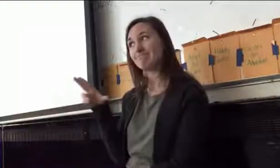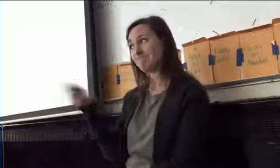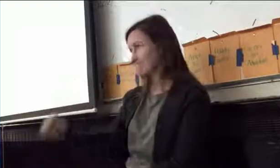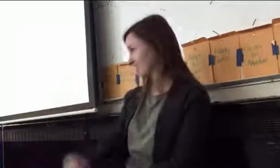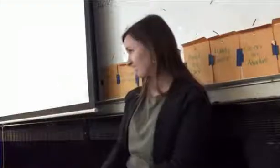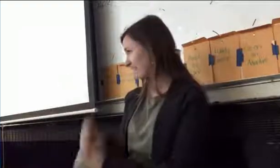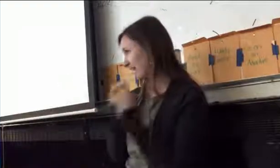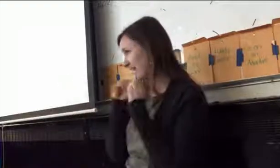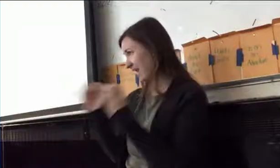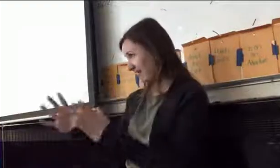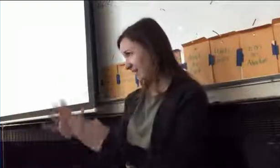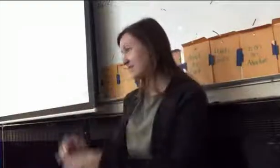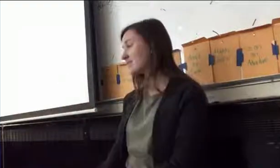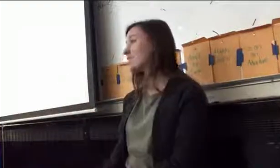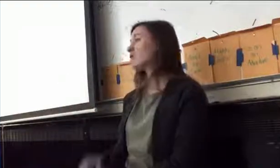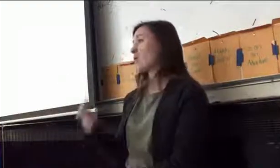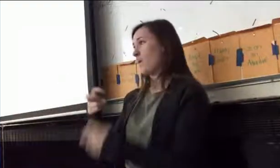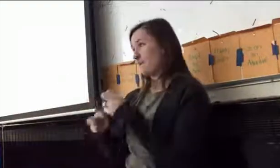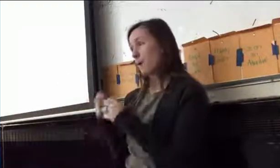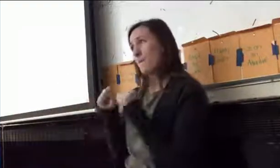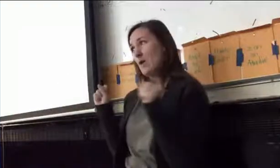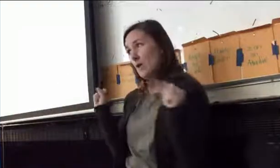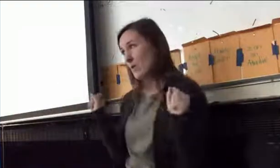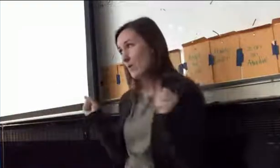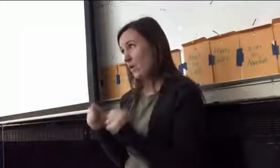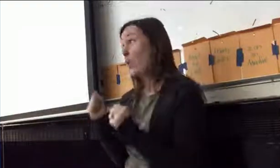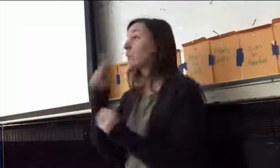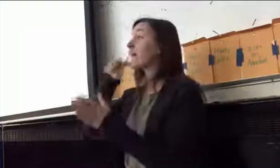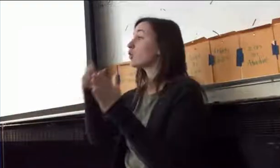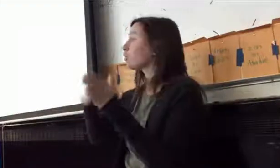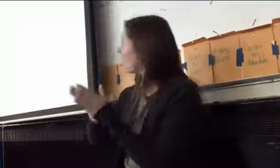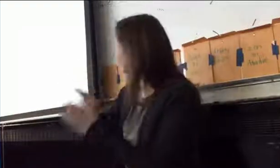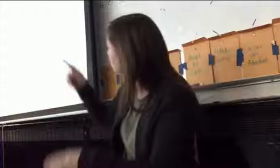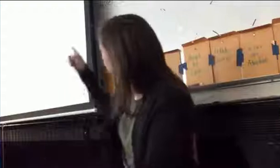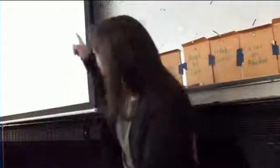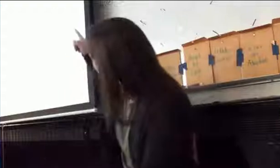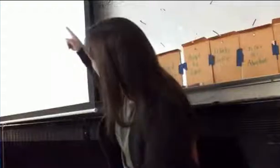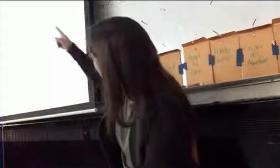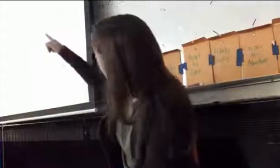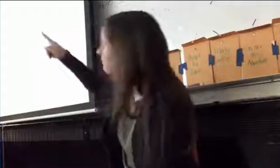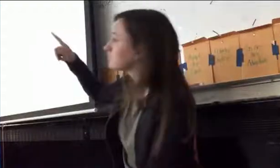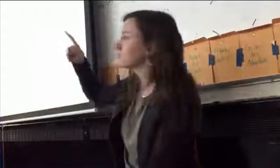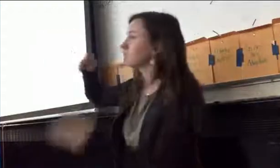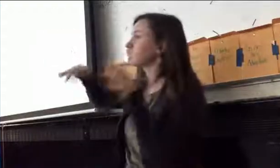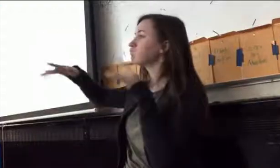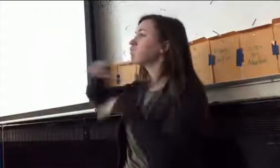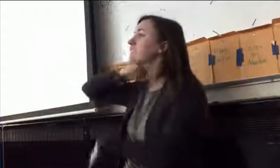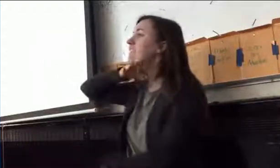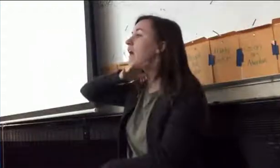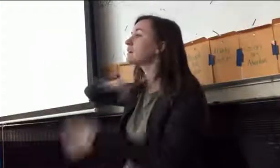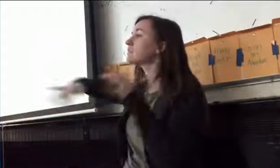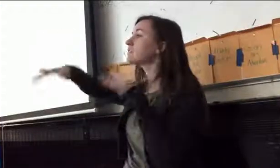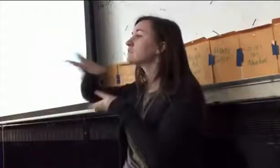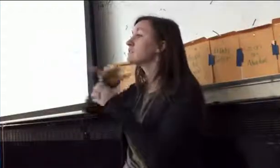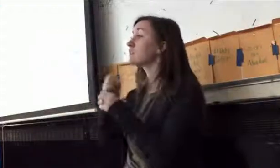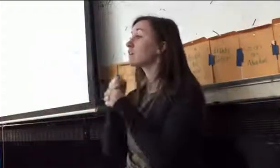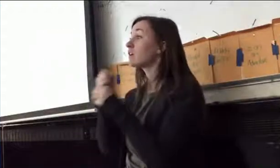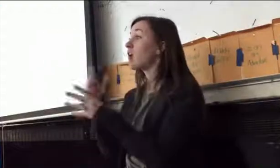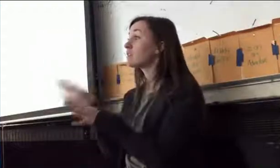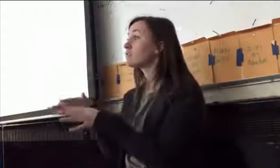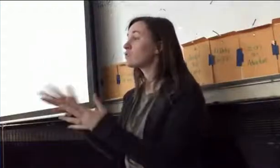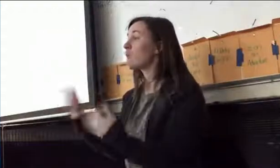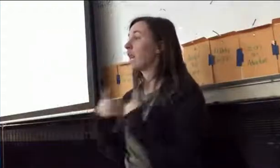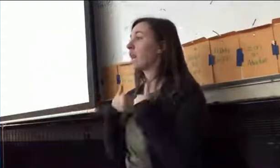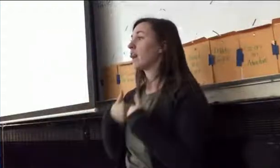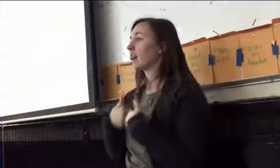Okay. So you have that problem too. The other thing is too is if you notice up here, all this dust, what's that going to cause? Lung